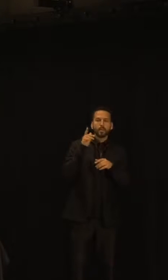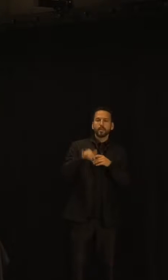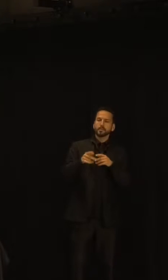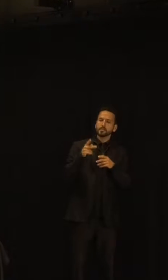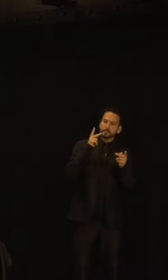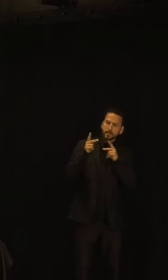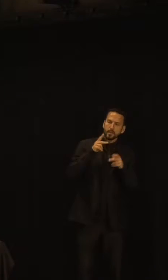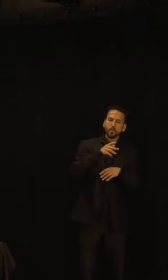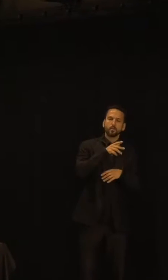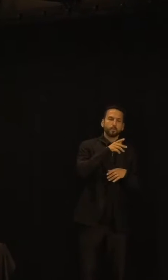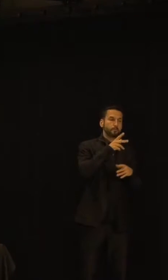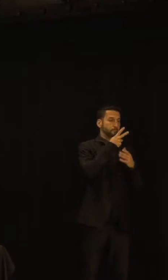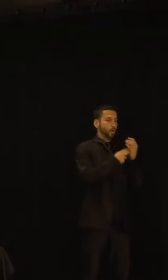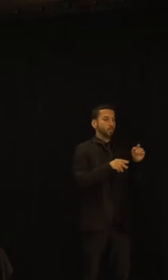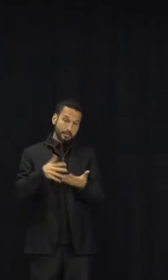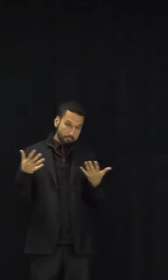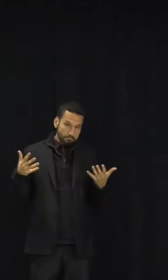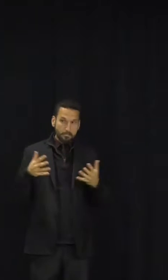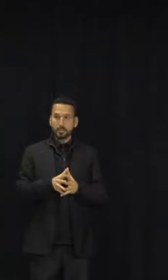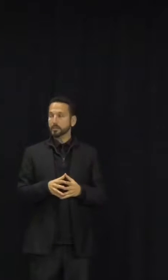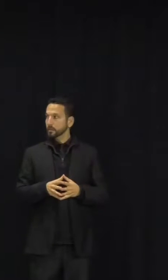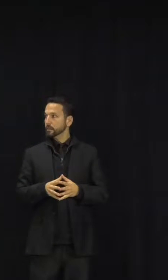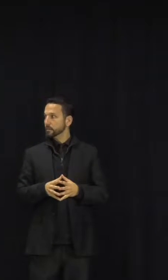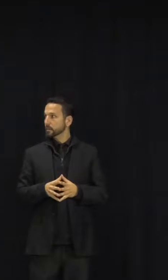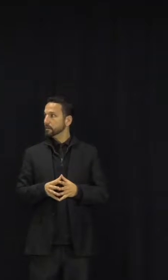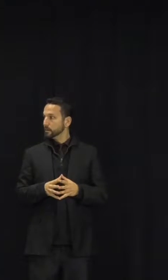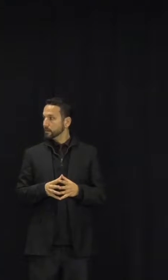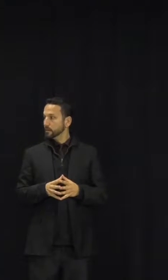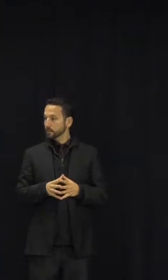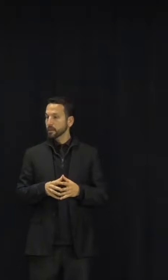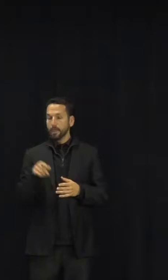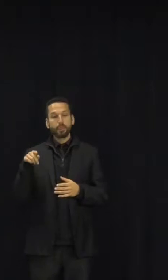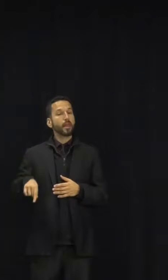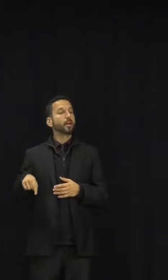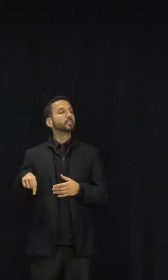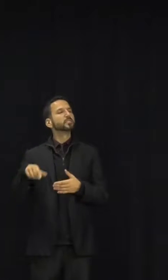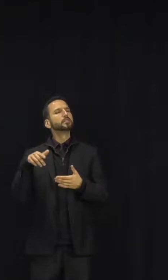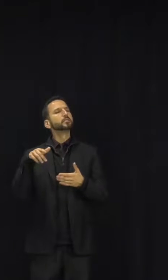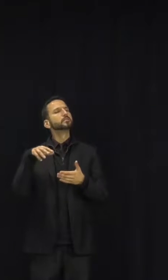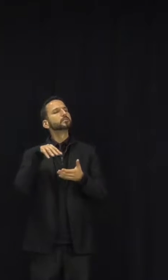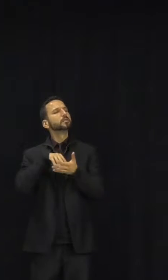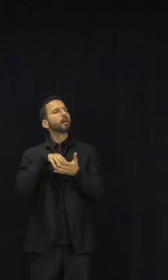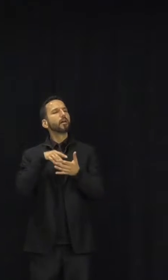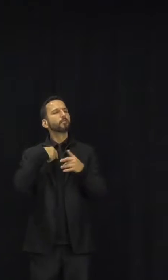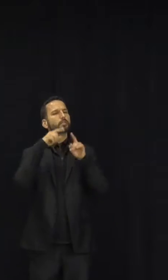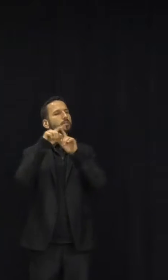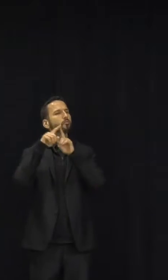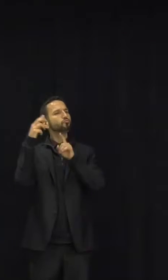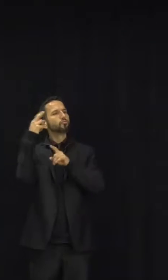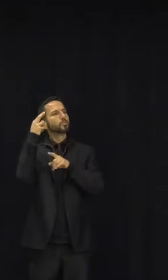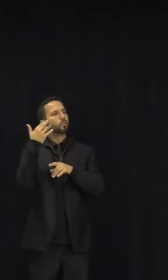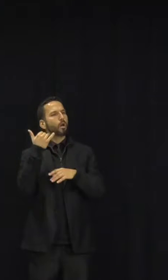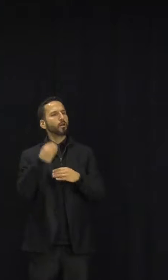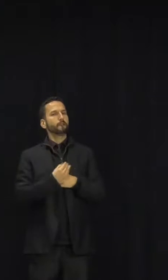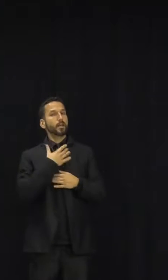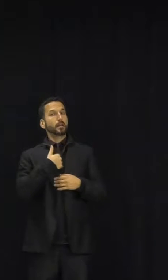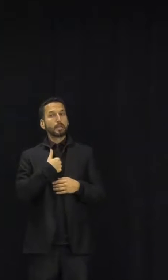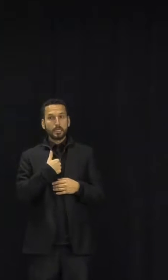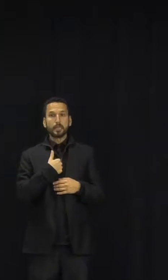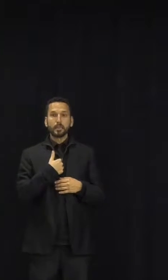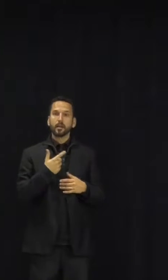and dance companies to include career transition as an integral part of training. When